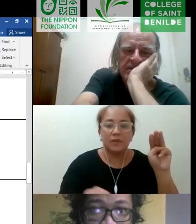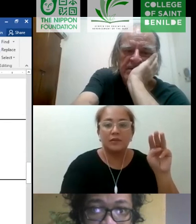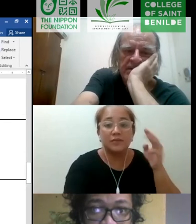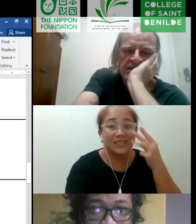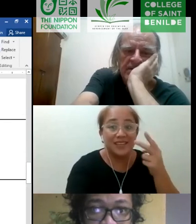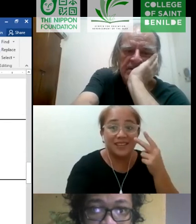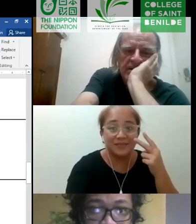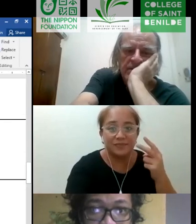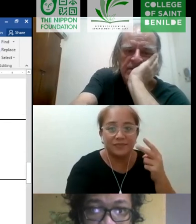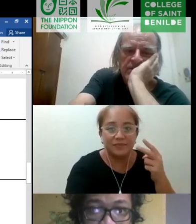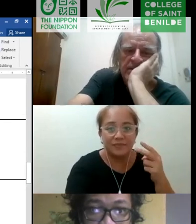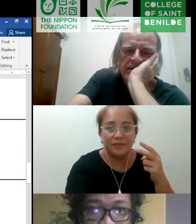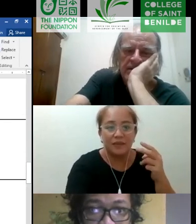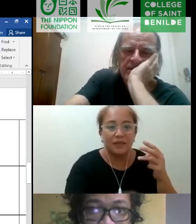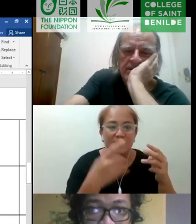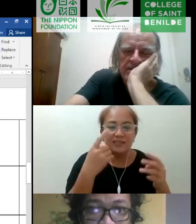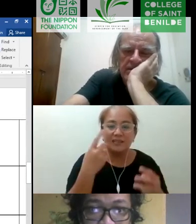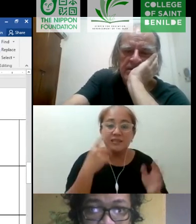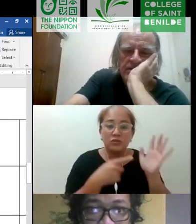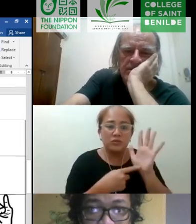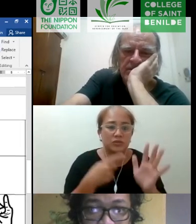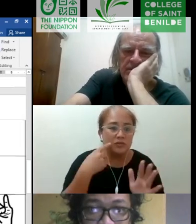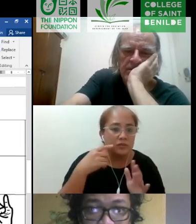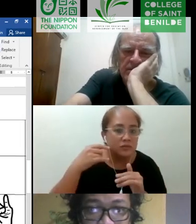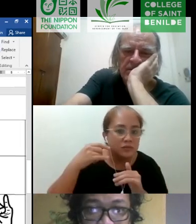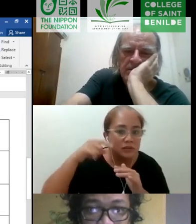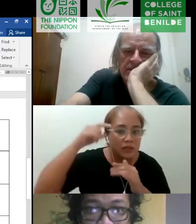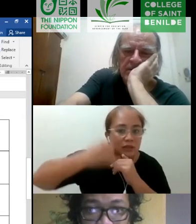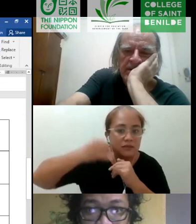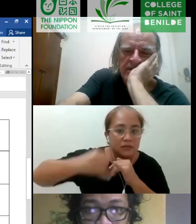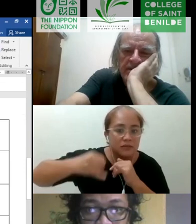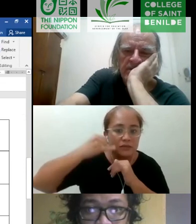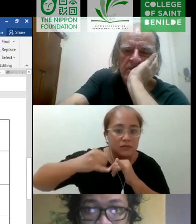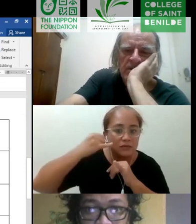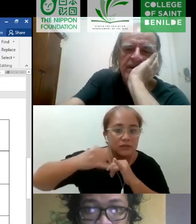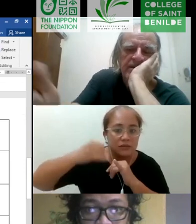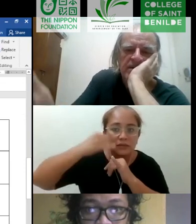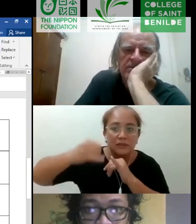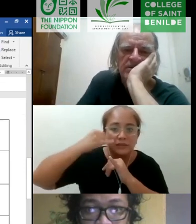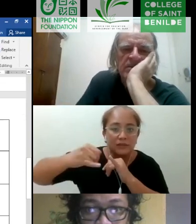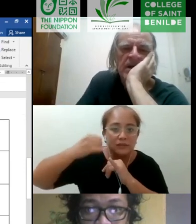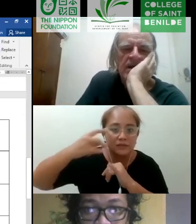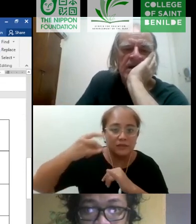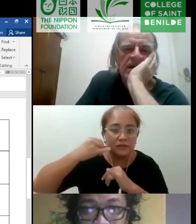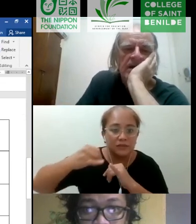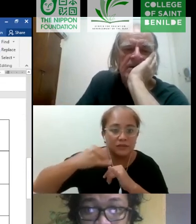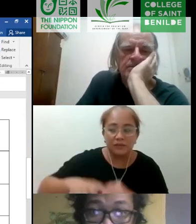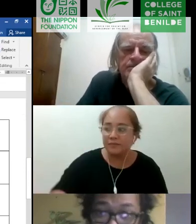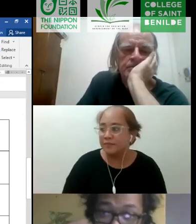see. Can you go to the end of this one here? The end of that row? Okay, no, so.